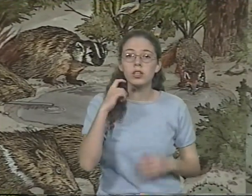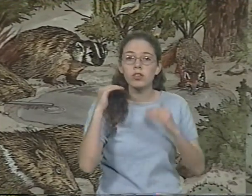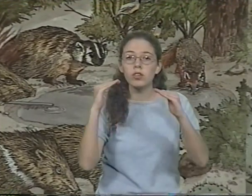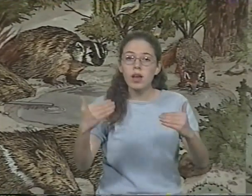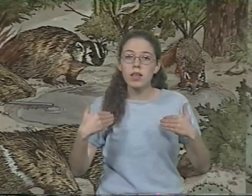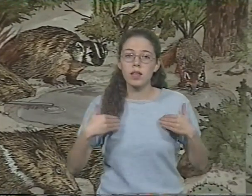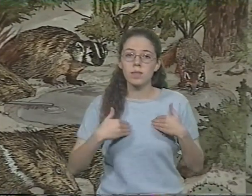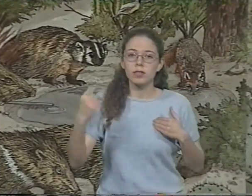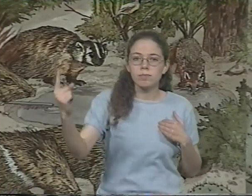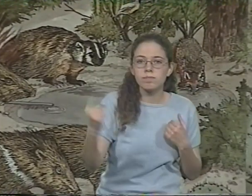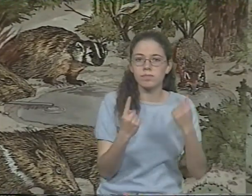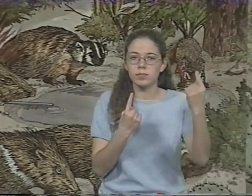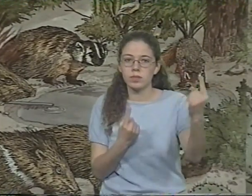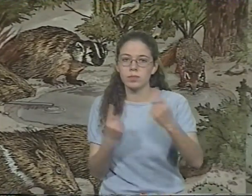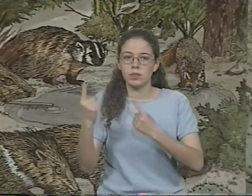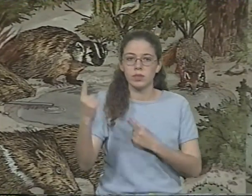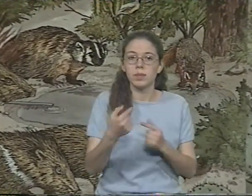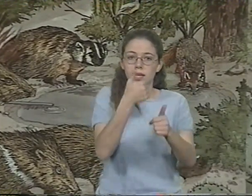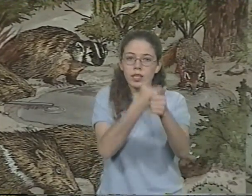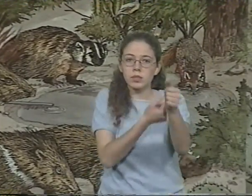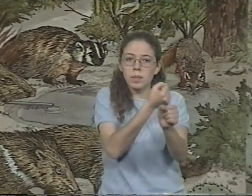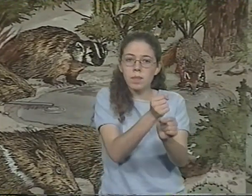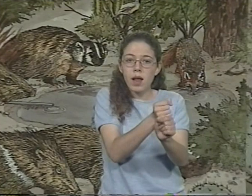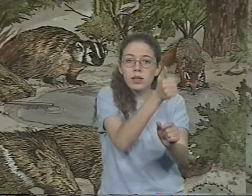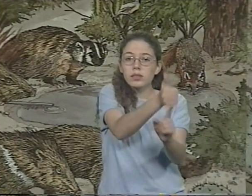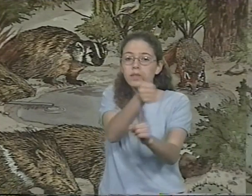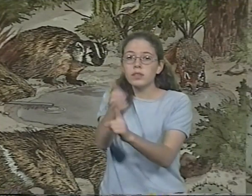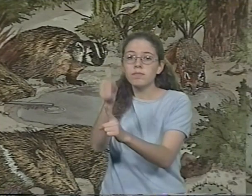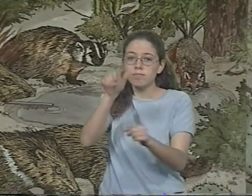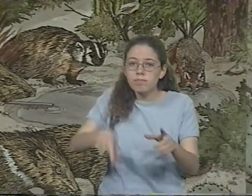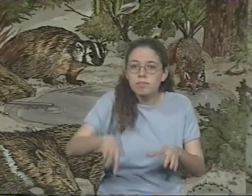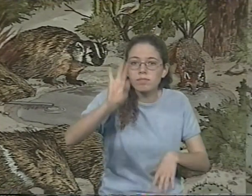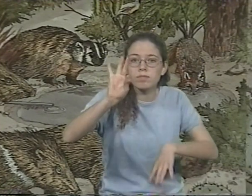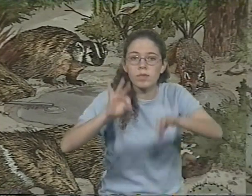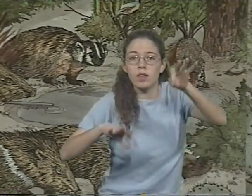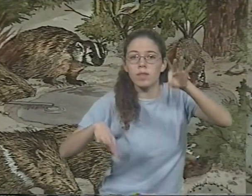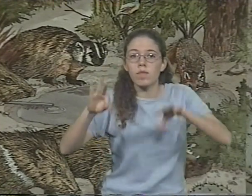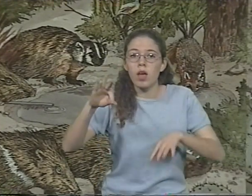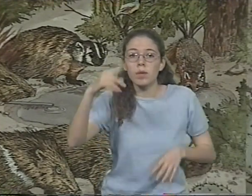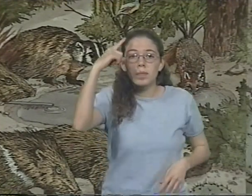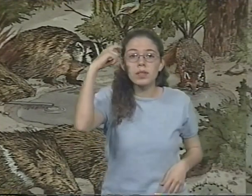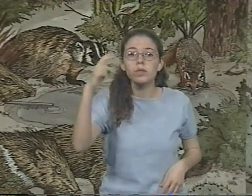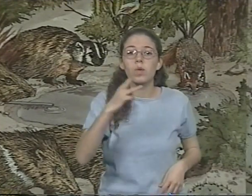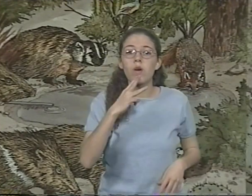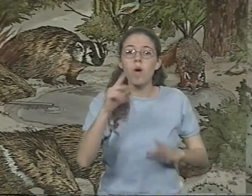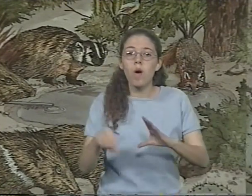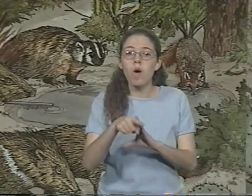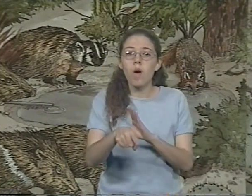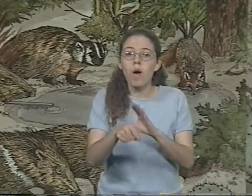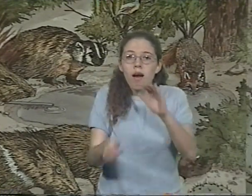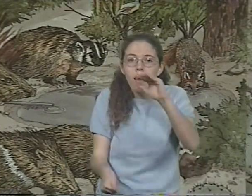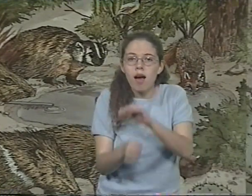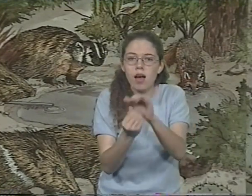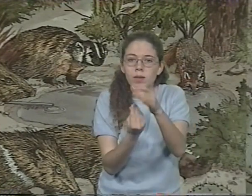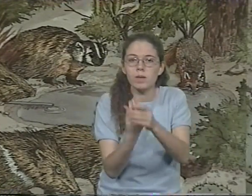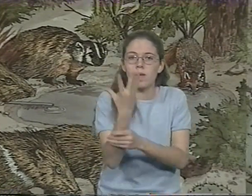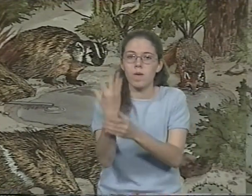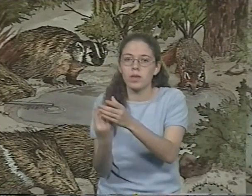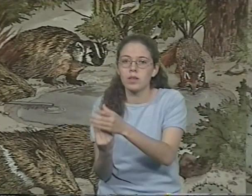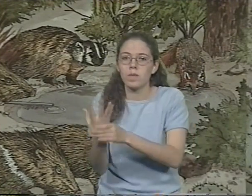The animals of the desert did come, each as it made its own discovery. Because the water hole was now sheltered from the